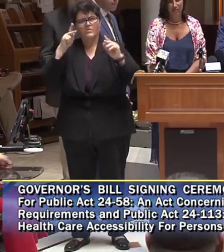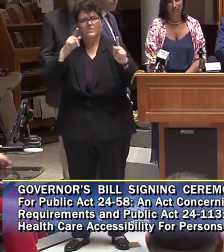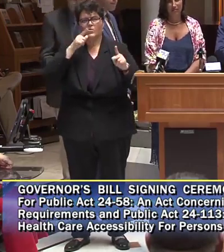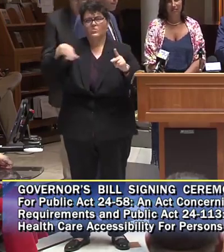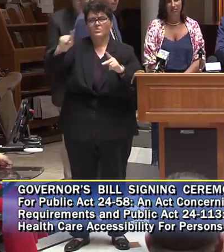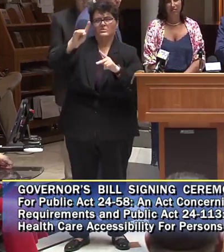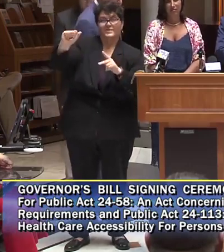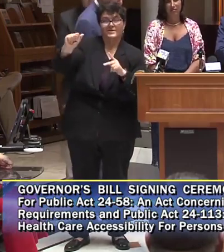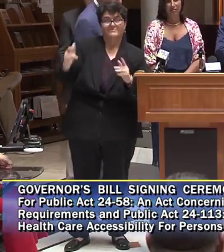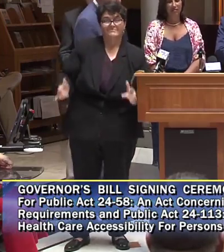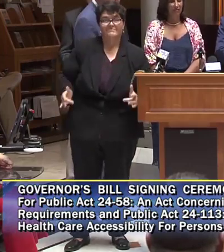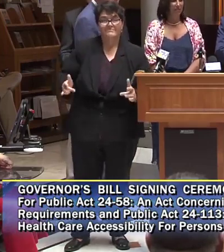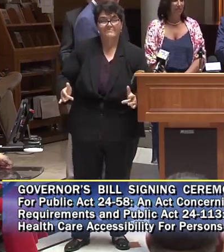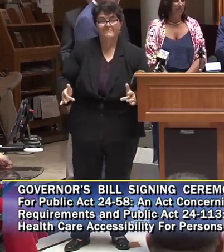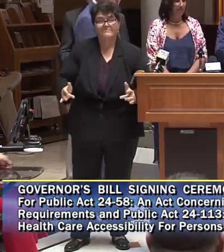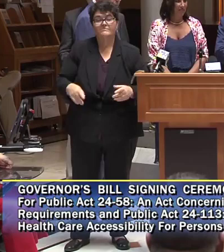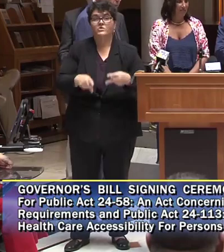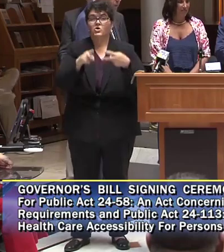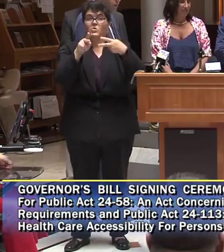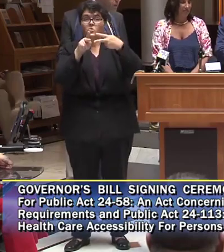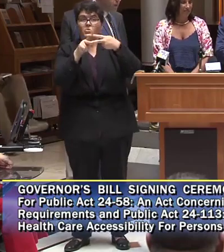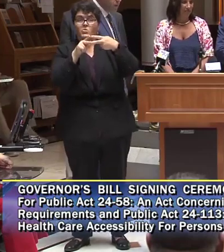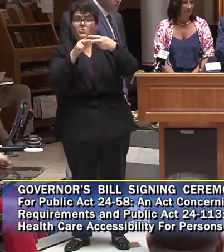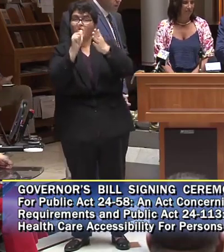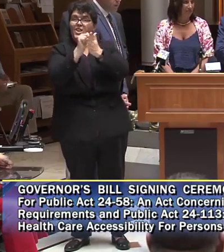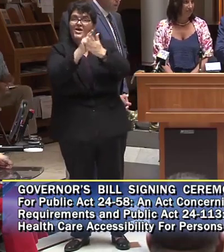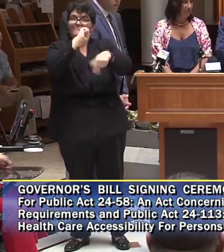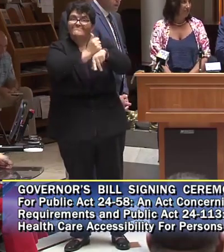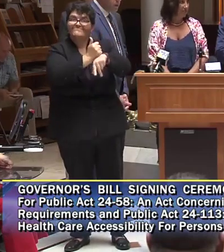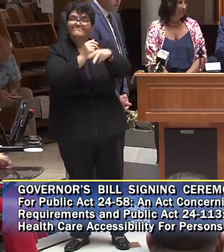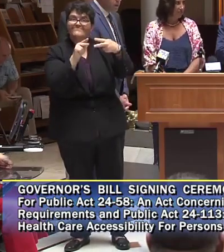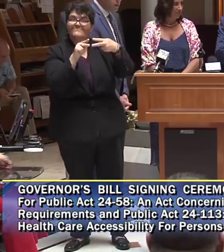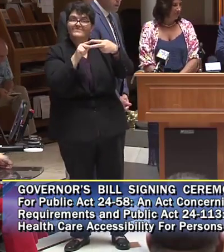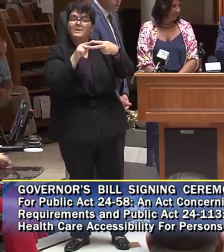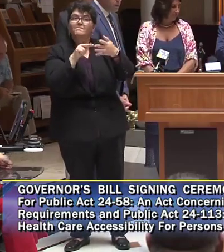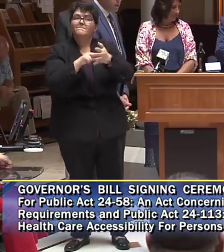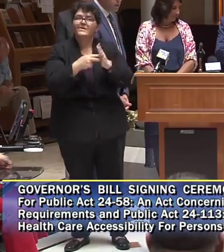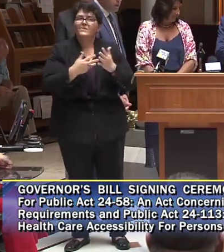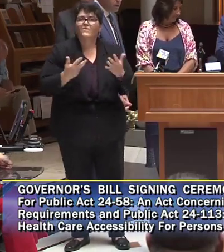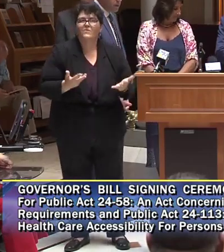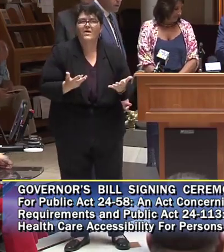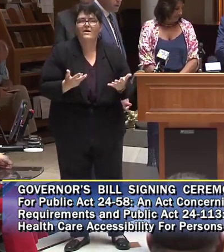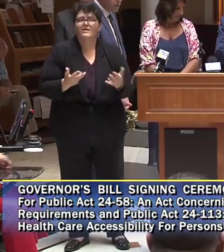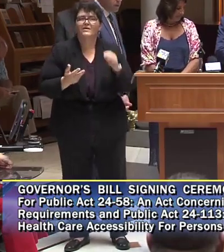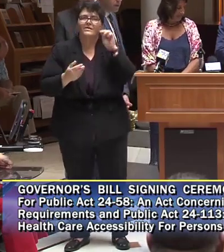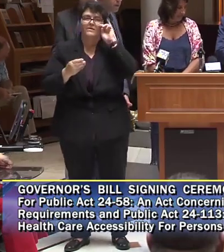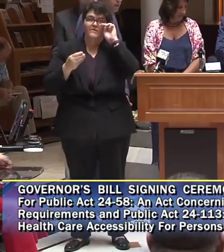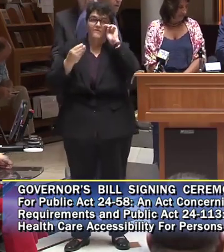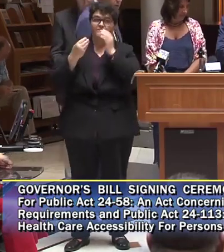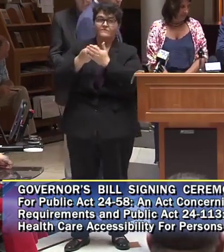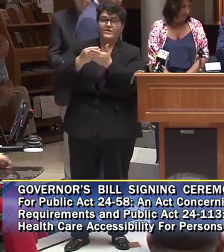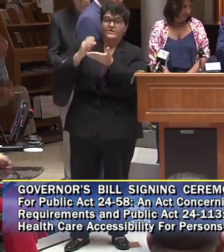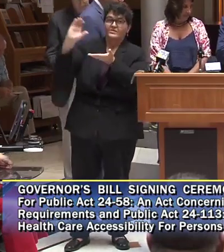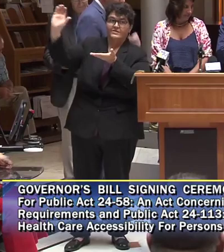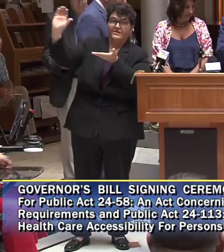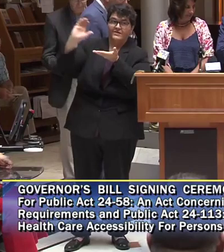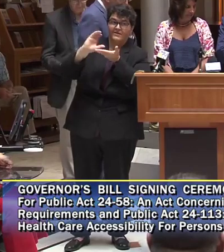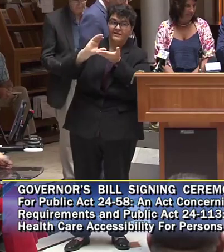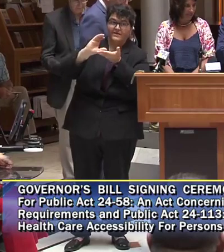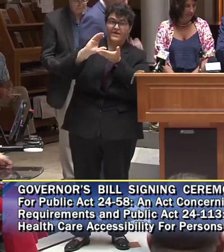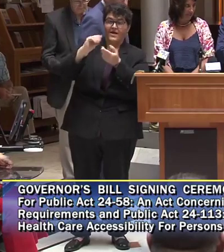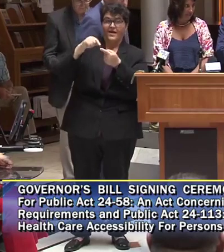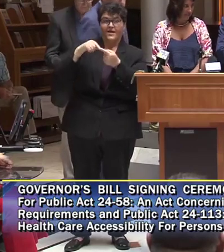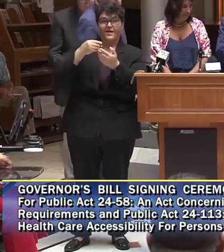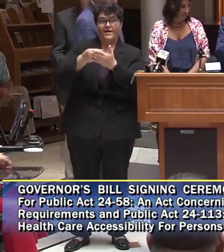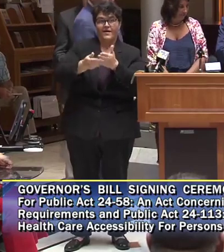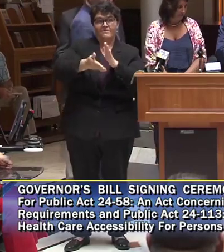today, this means, for example, 1, funding and administrative support for more than 1